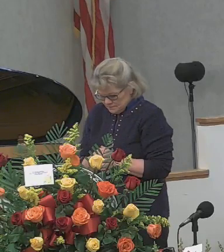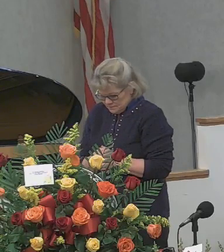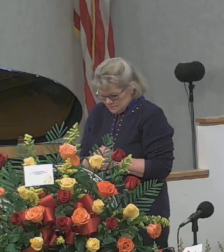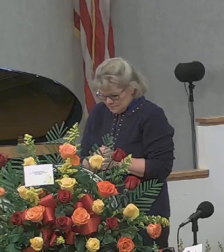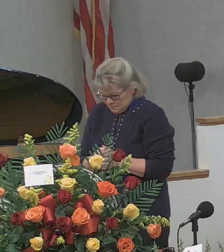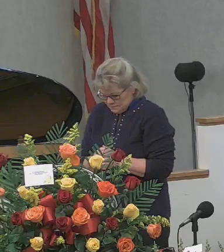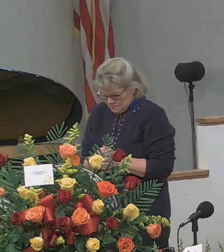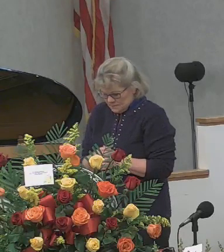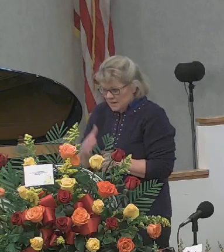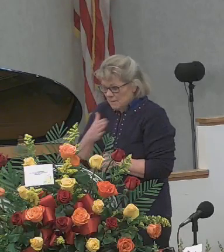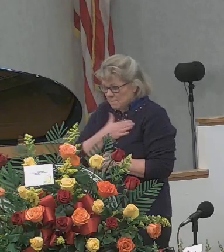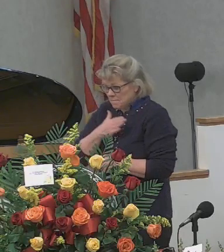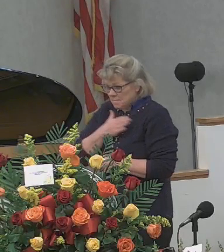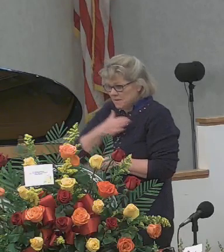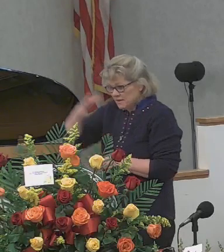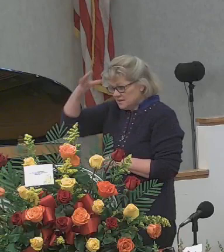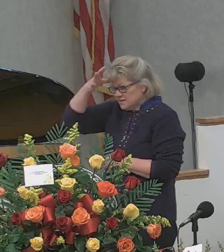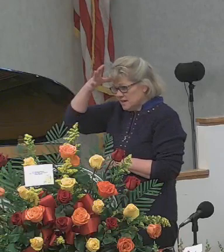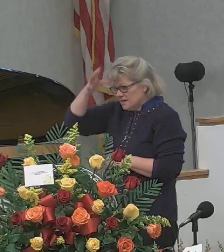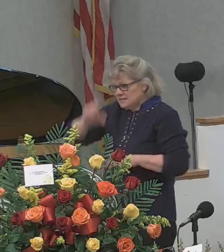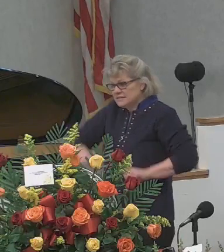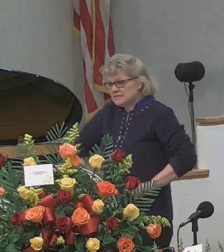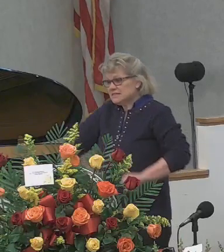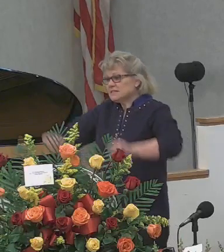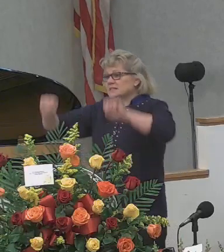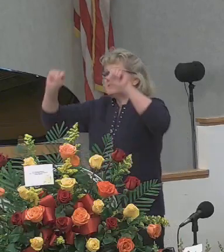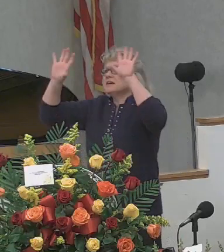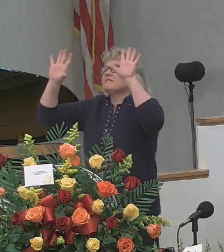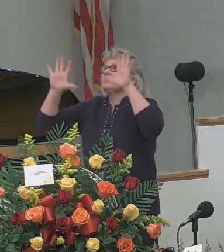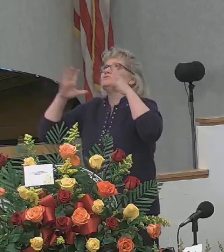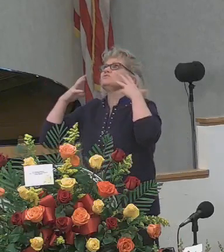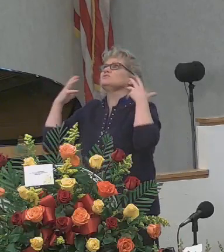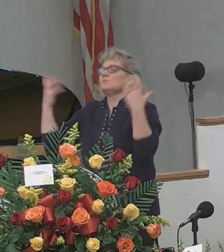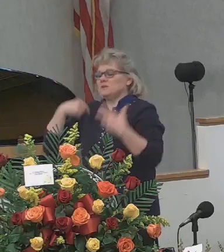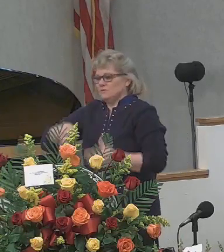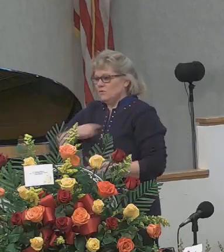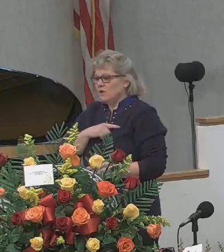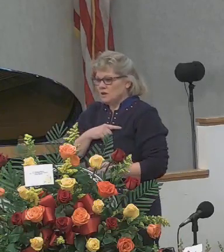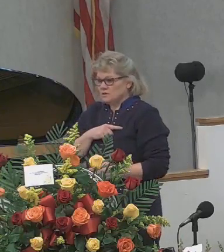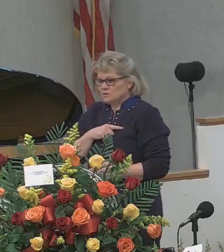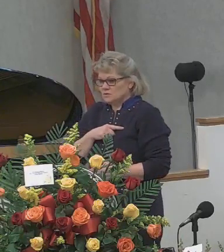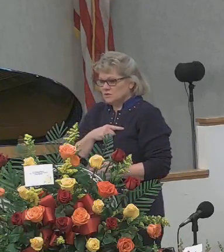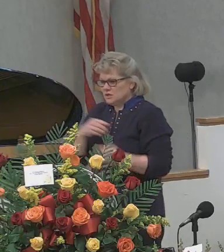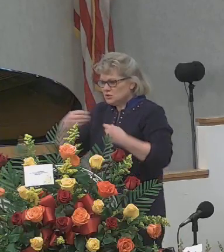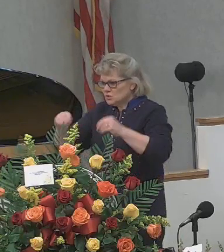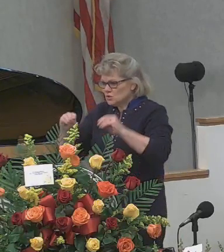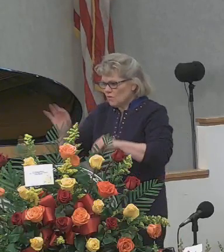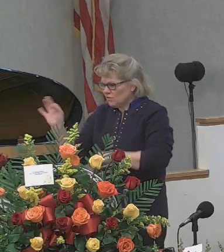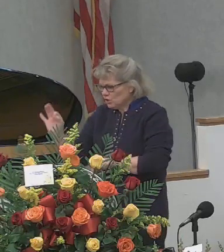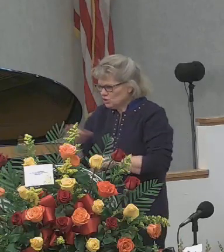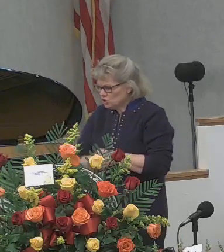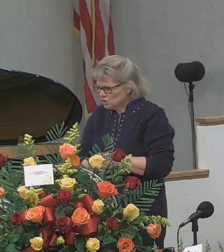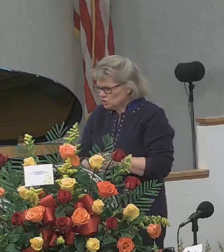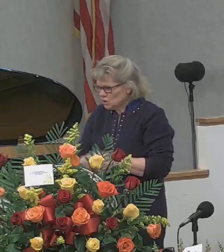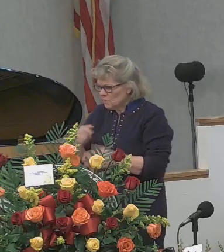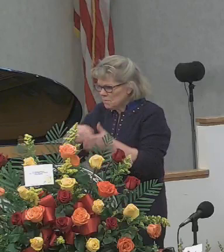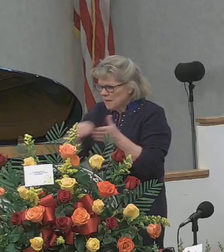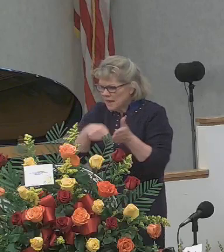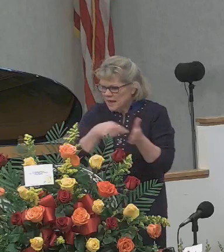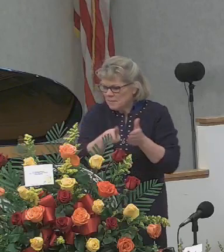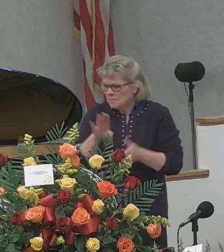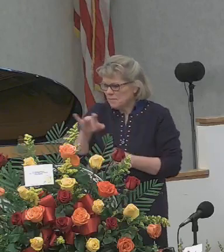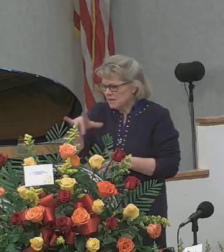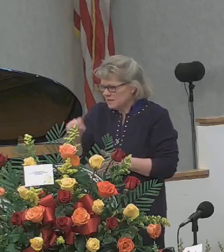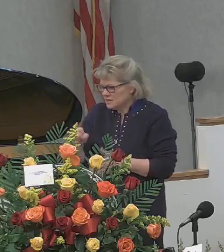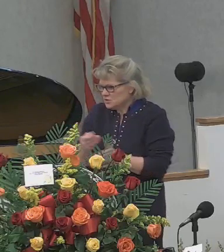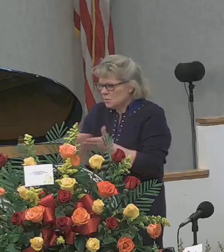My dad sacrificed so much for us growing up. There were times he sold furniture just to pay bills, to buy